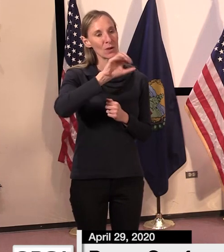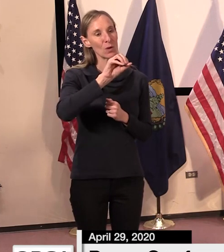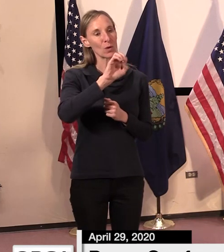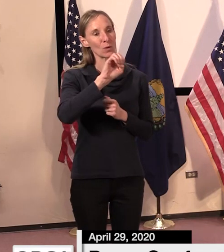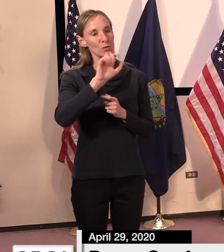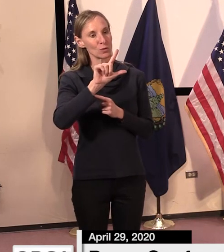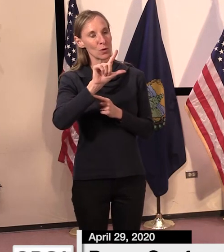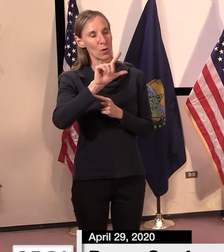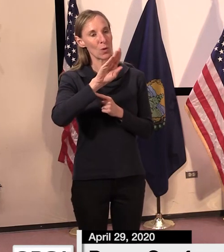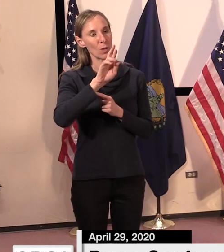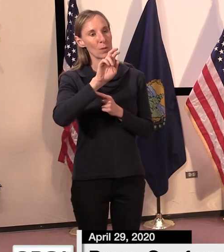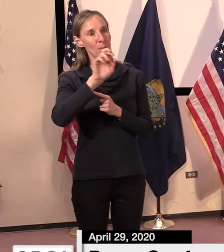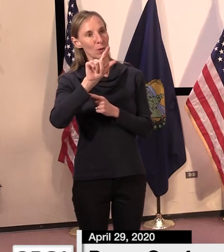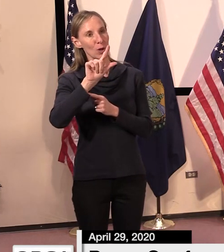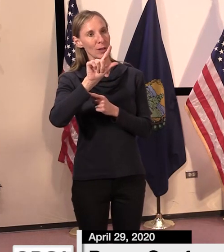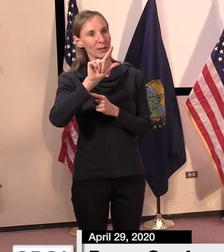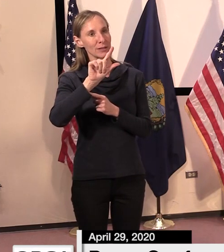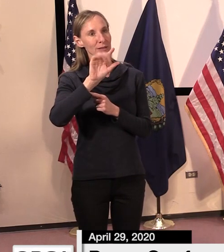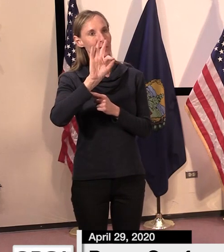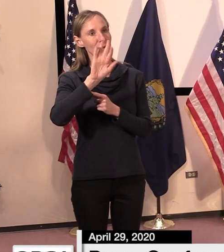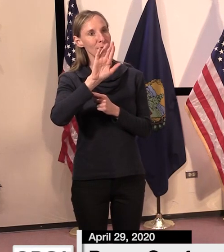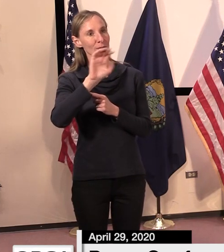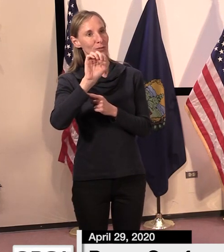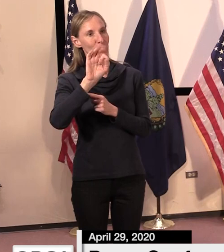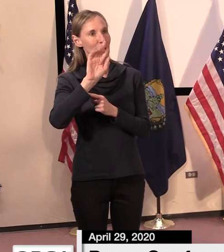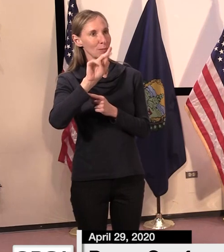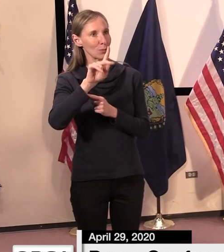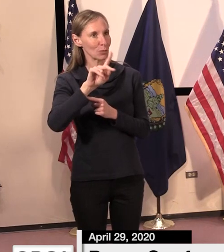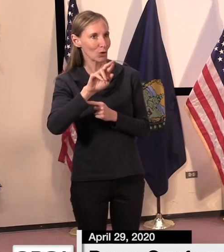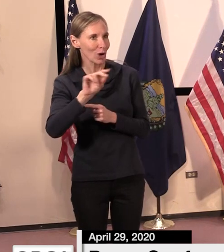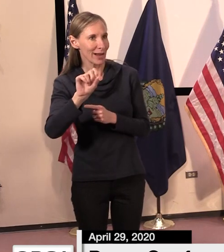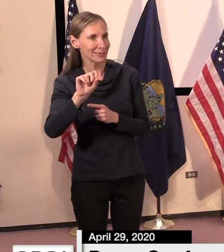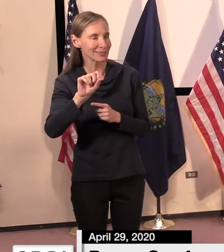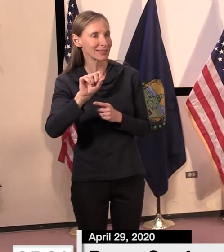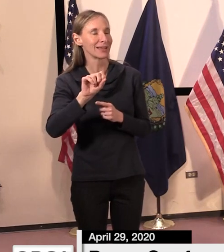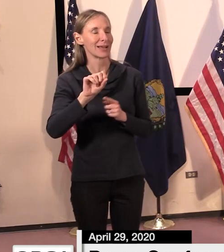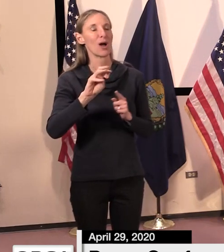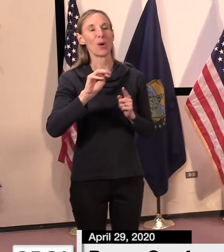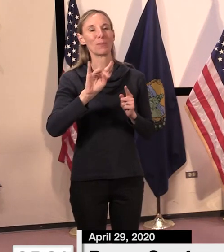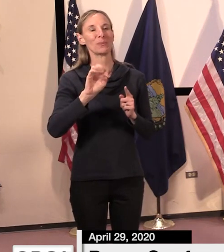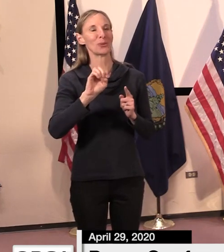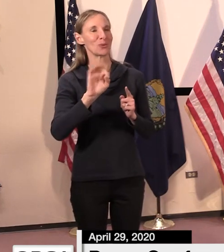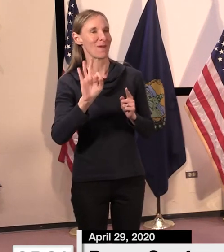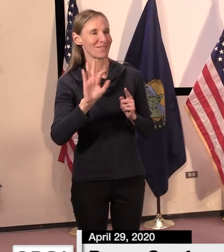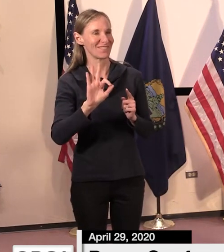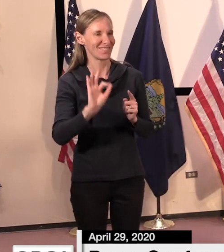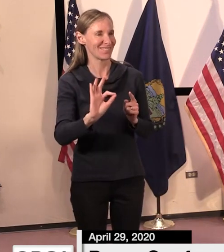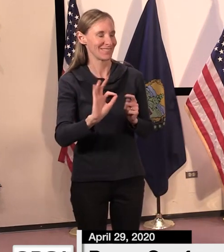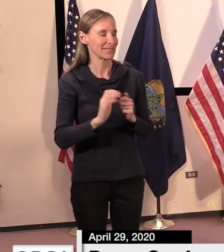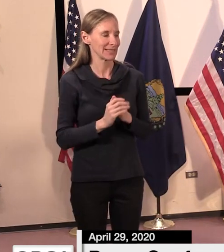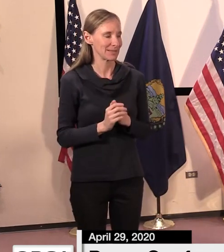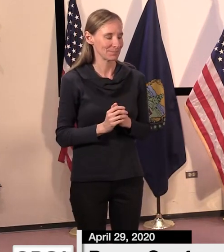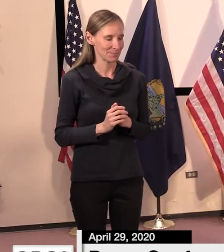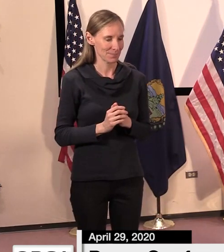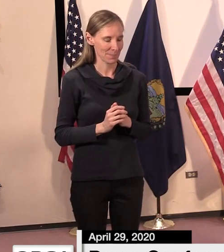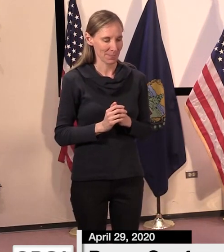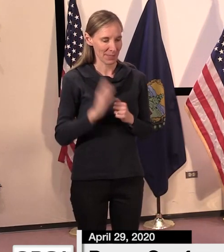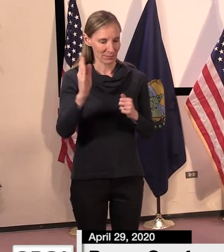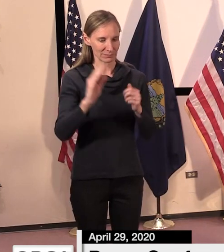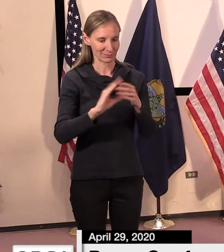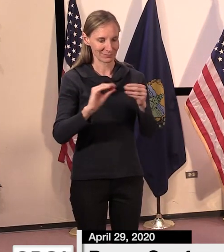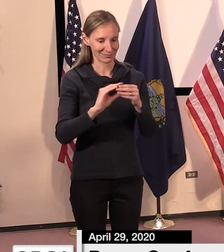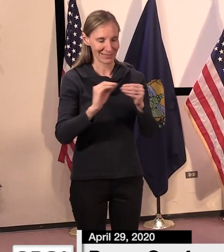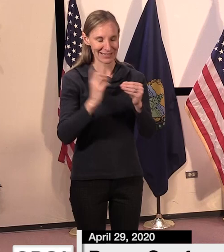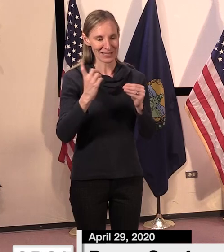Joel? I'm no longer muted. Go ahead, Joel. Yeah. Hi. I would like to say something